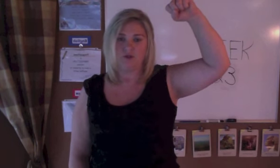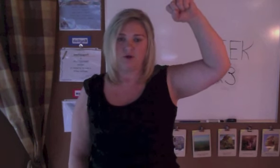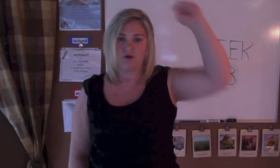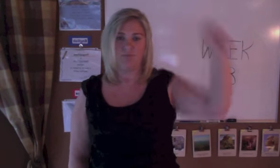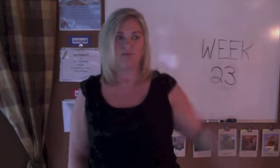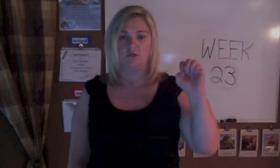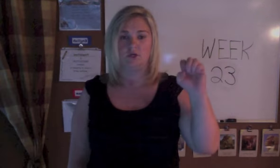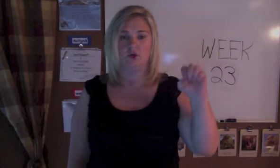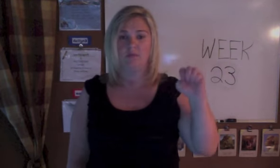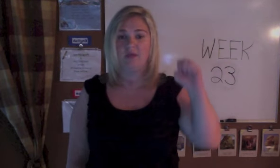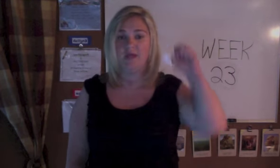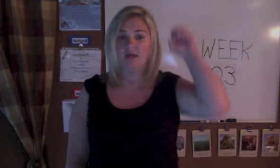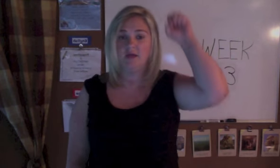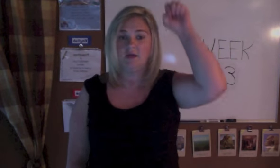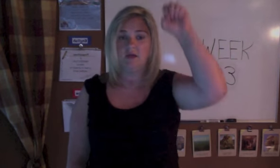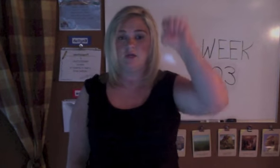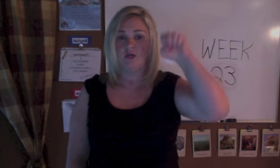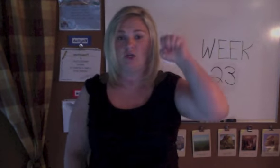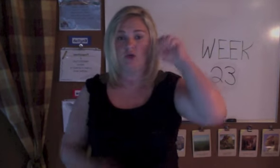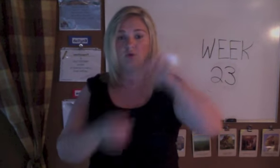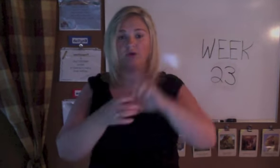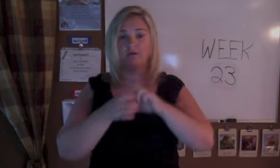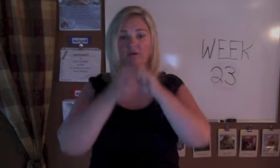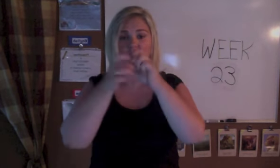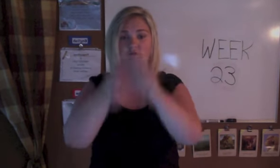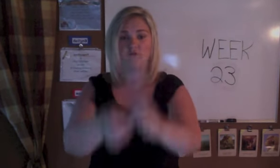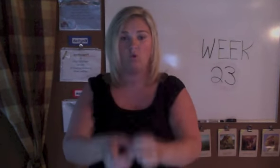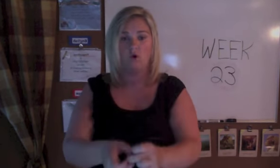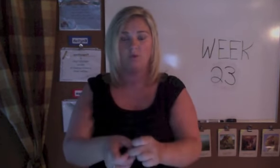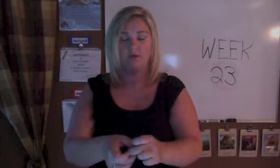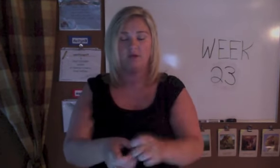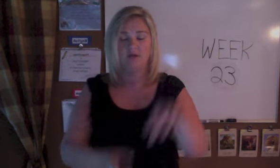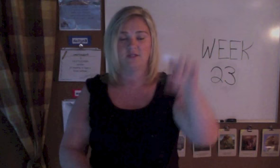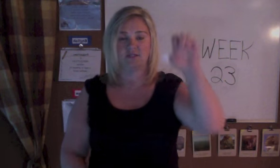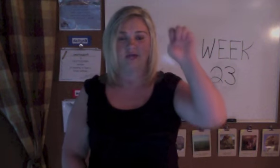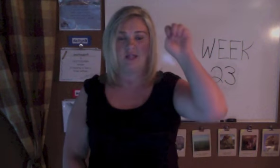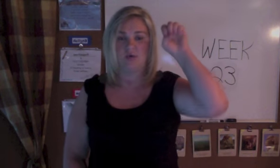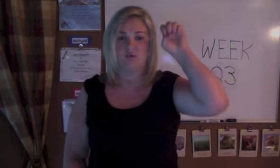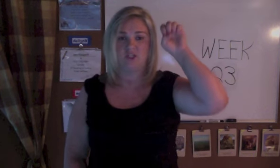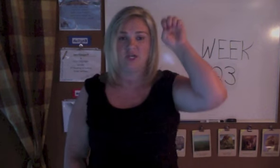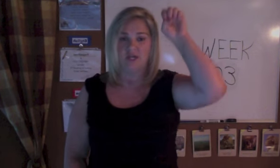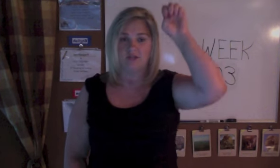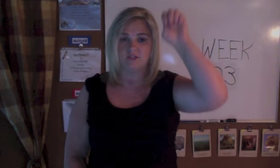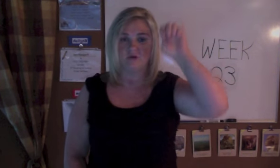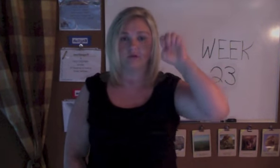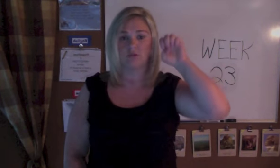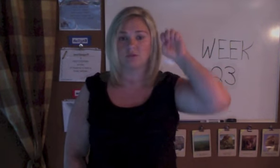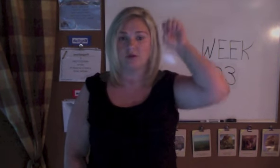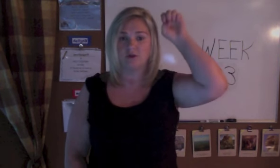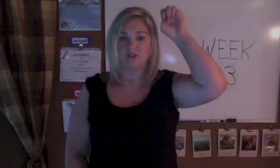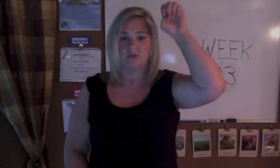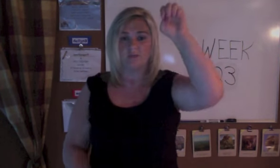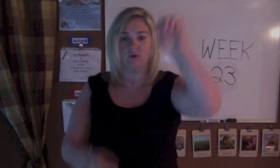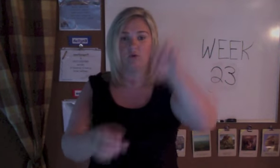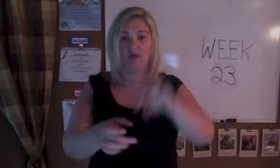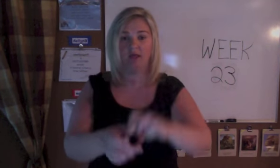Europe. European Union formed. The sign language E circles around your temple, and